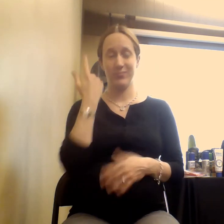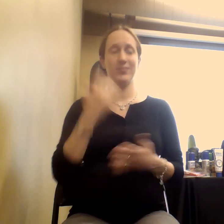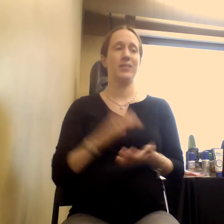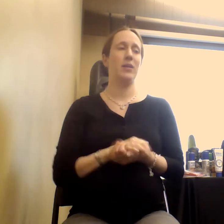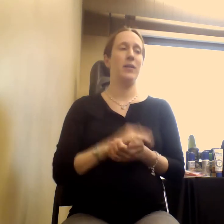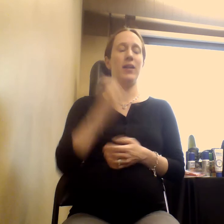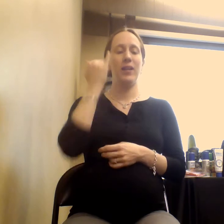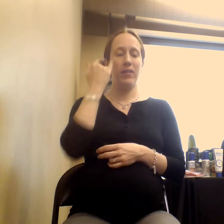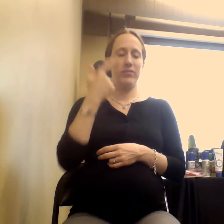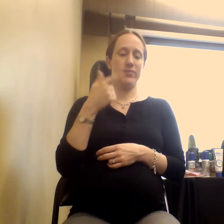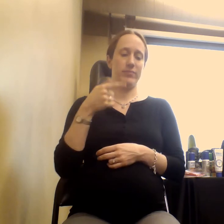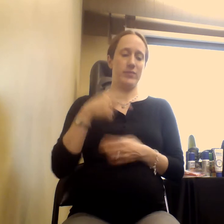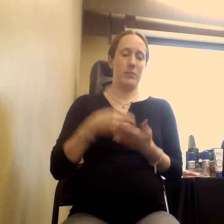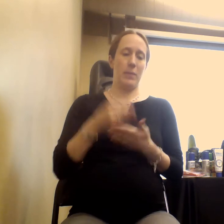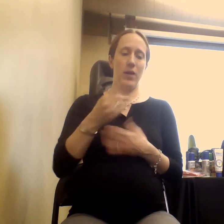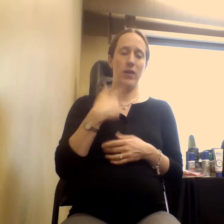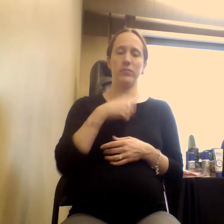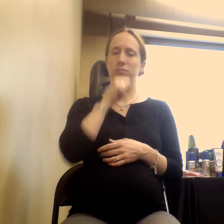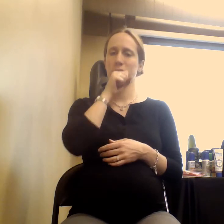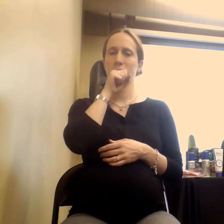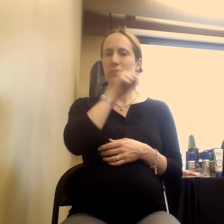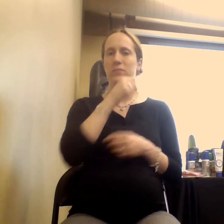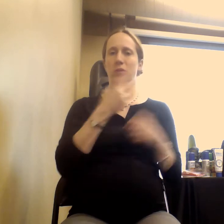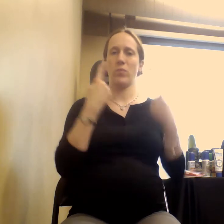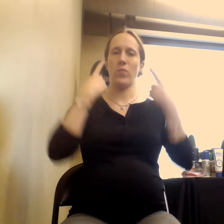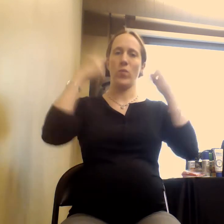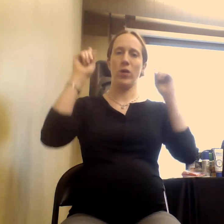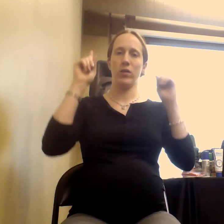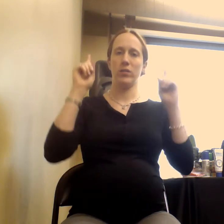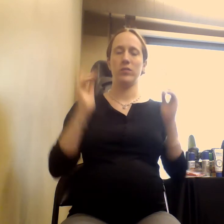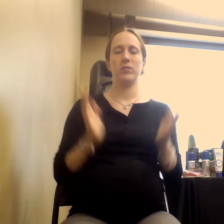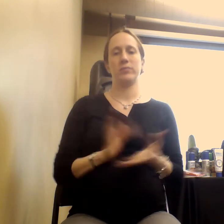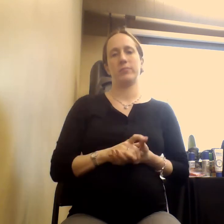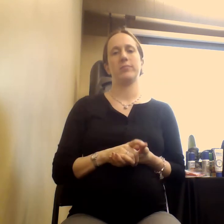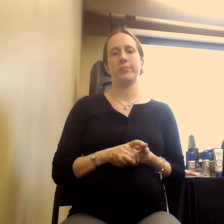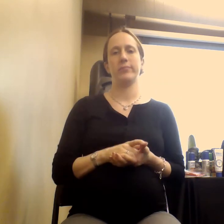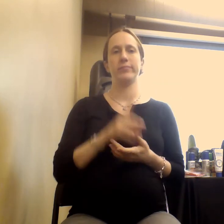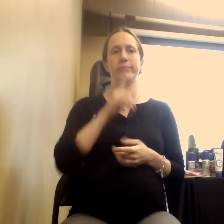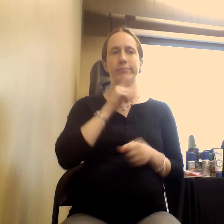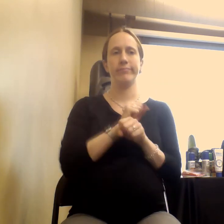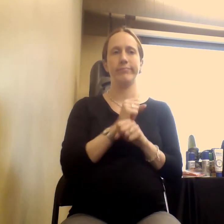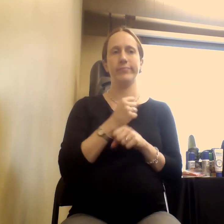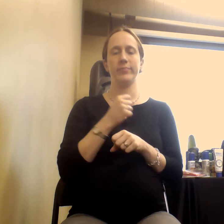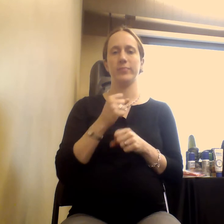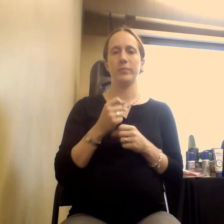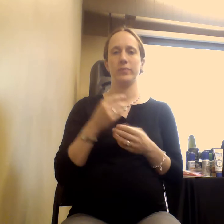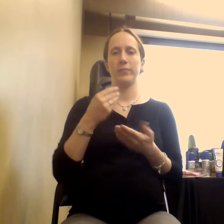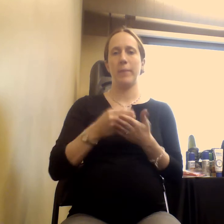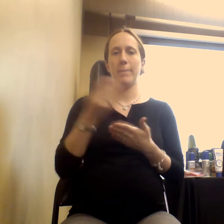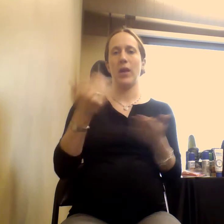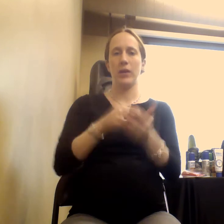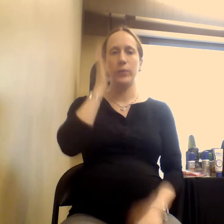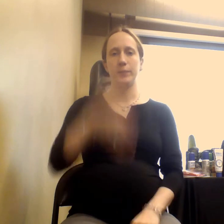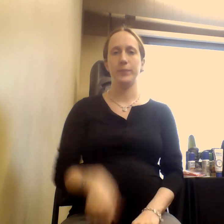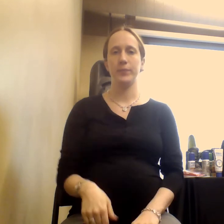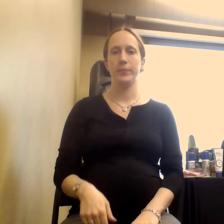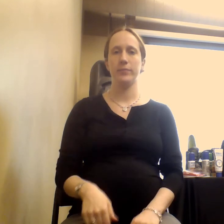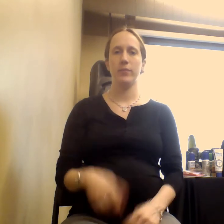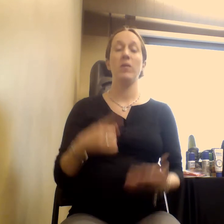get it. But sometimes we run into, I love this boot. Sorry, sir, they don't make it anymore. Well, what do I do